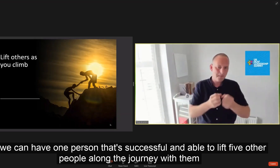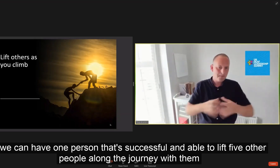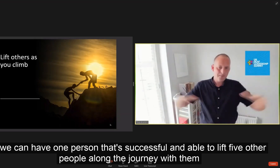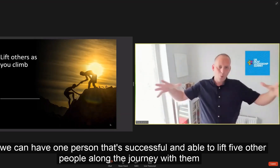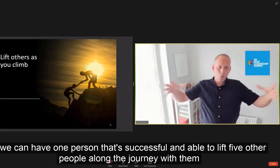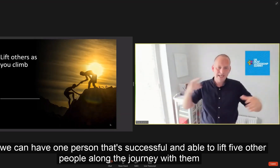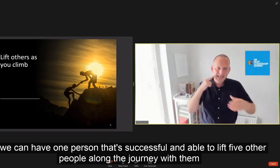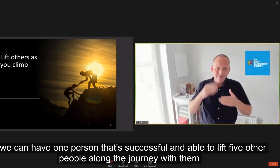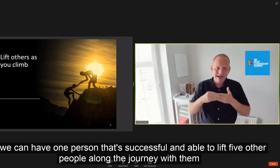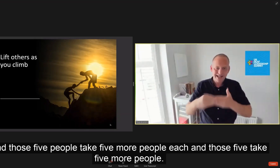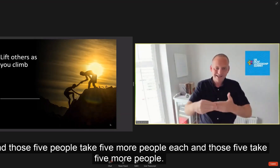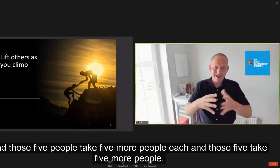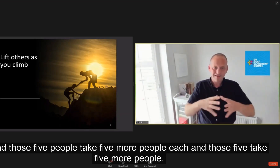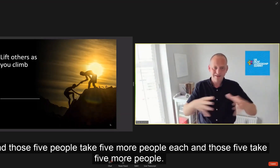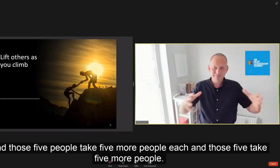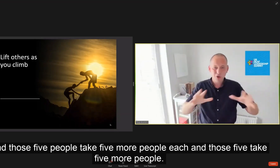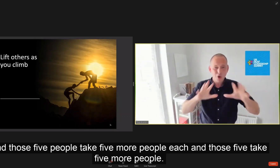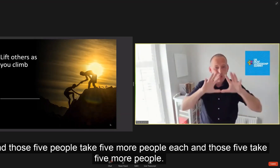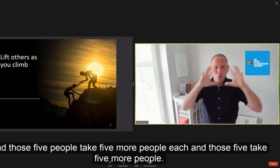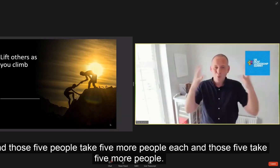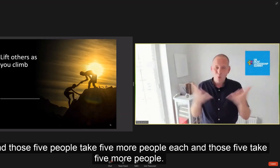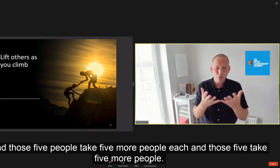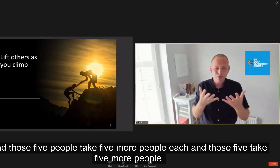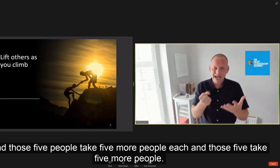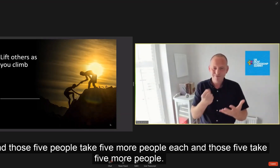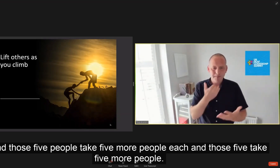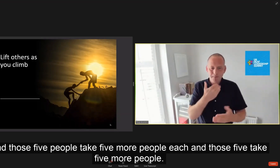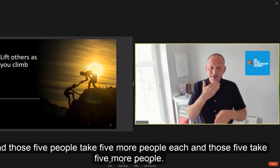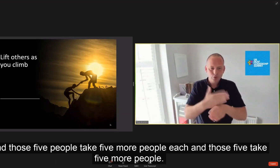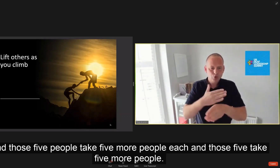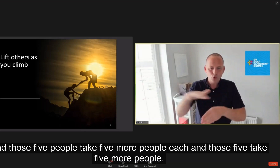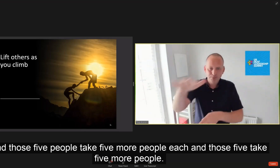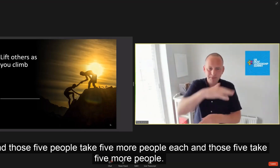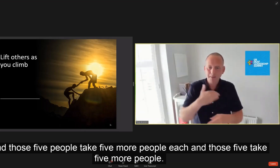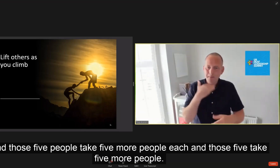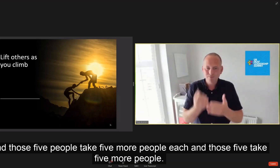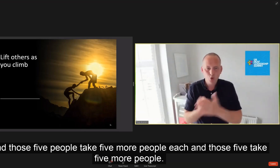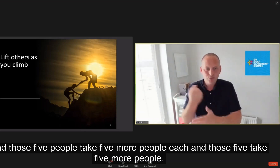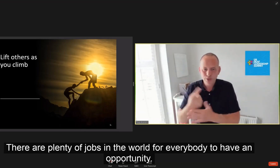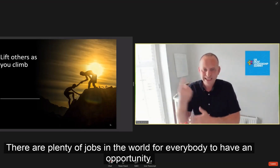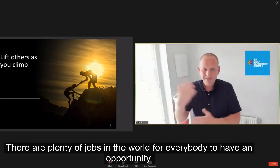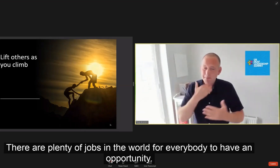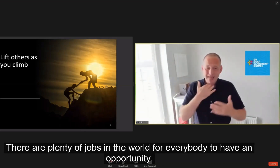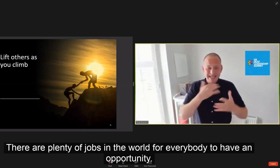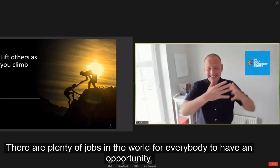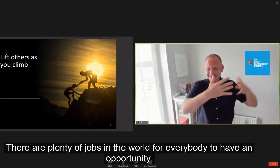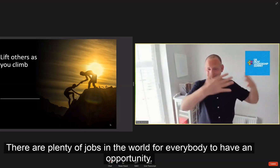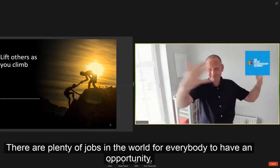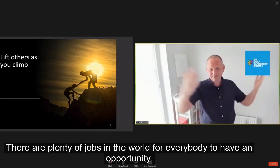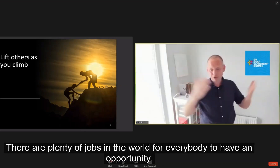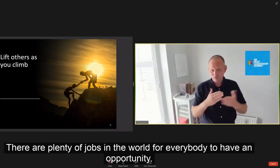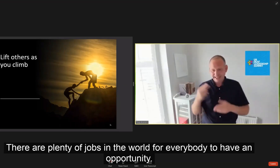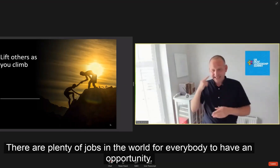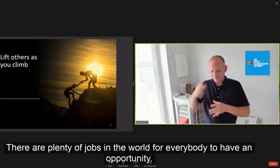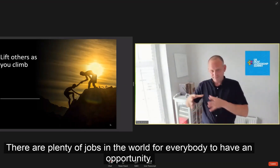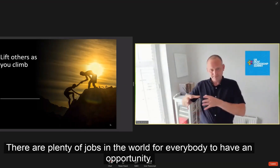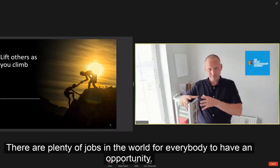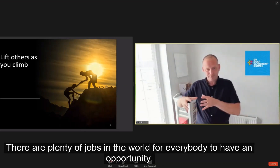journey with them, and those 5 people take 5 more people, and those 5 people take 5 more people, there are plenty of jobs in the world for everybody to have